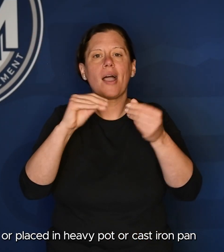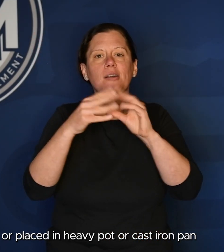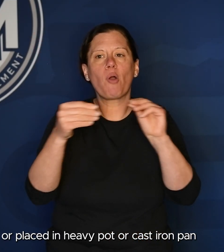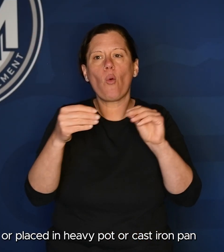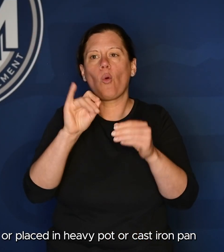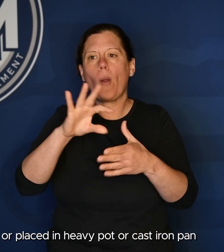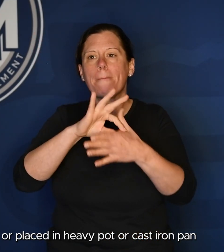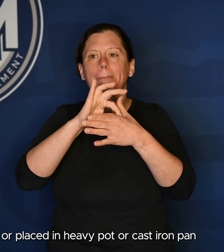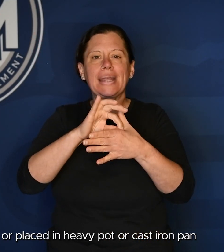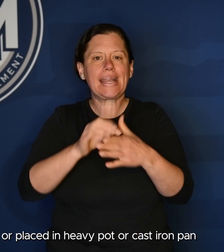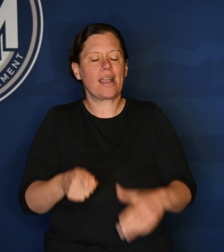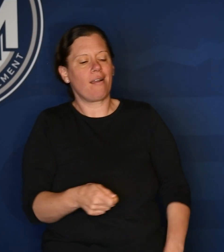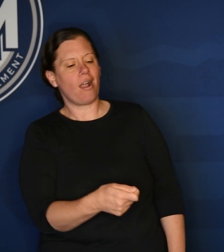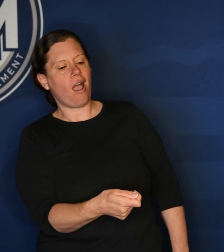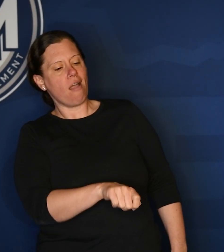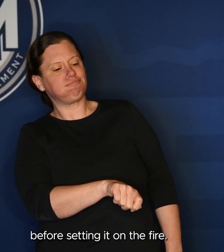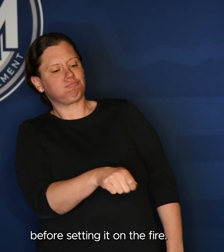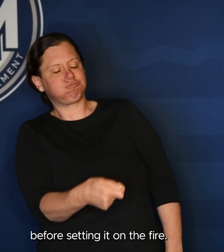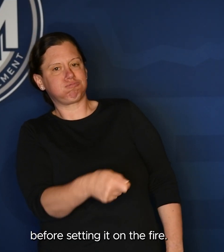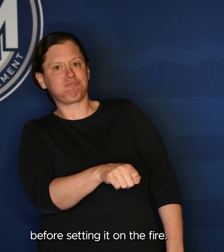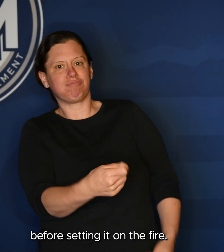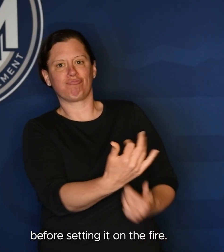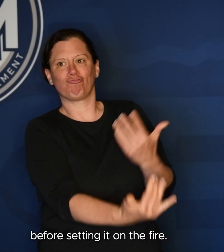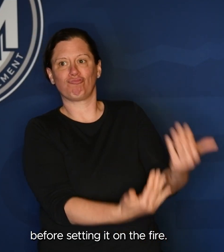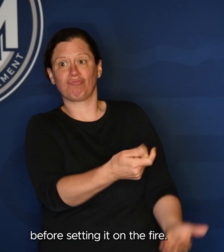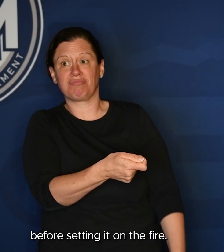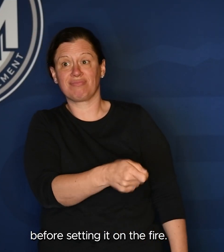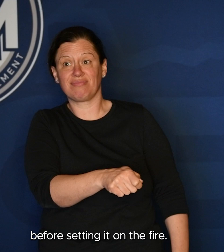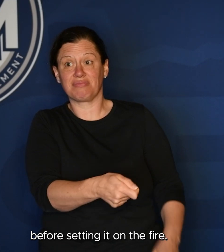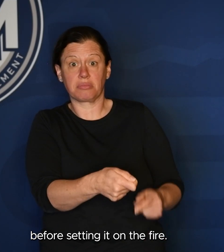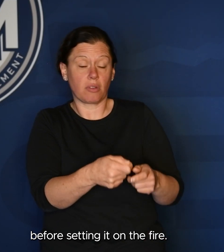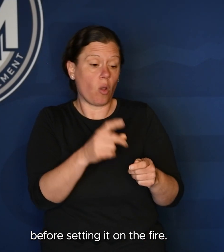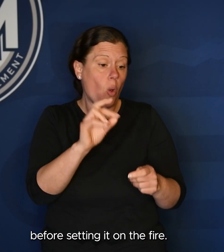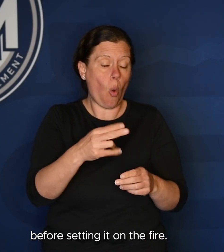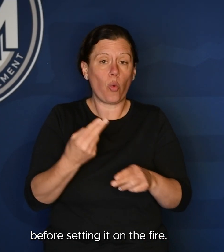cast iron pan before setting it on the fire.